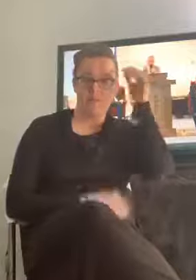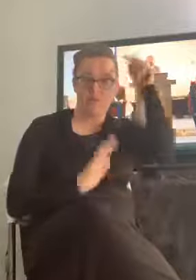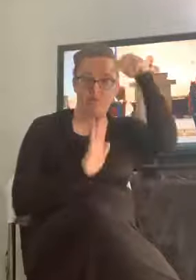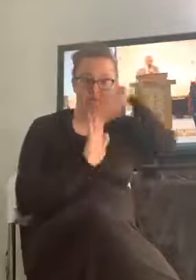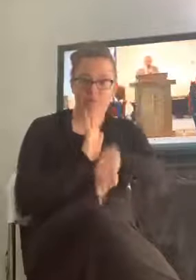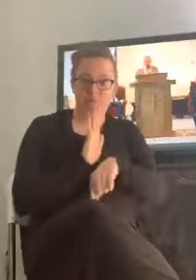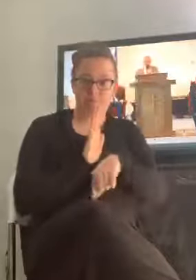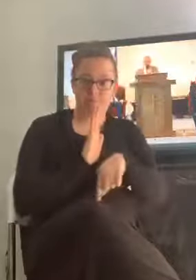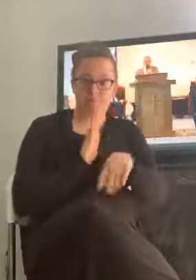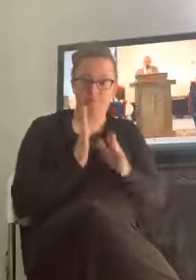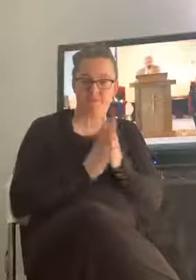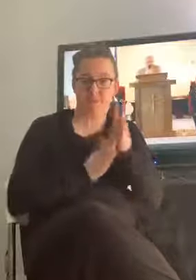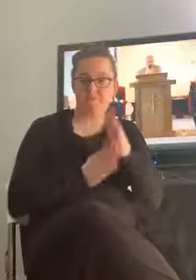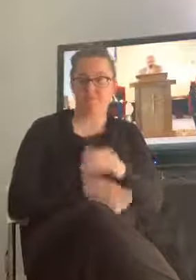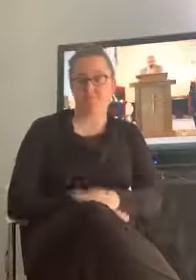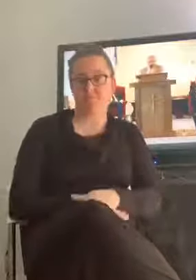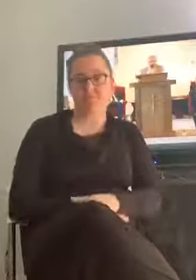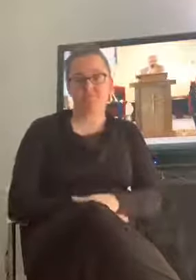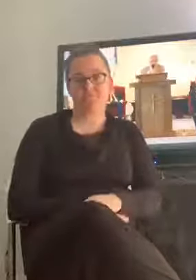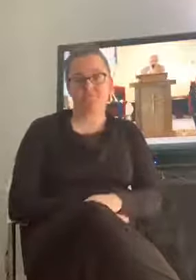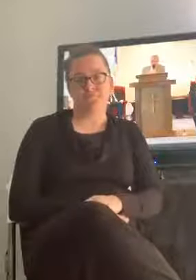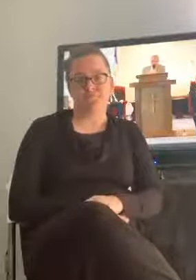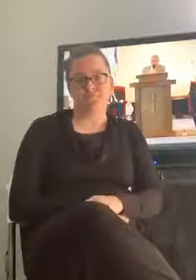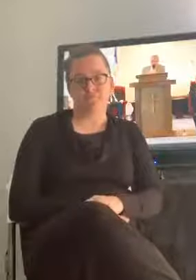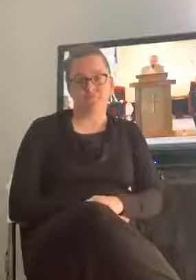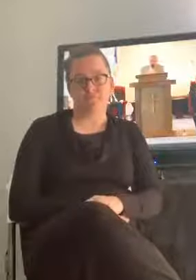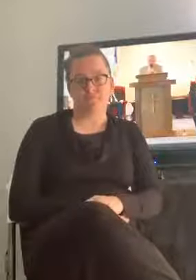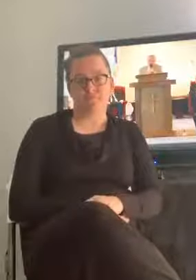immediately. It was just a quick drop off.